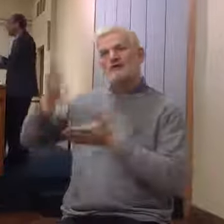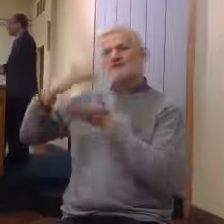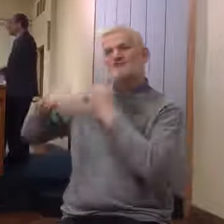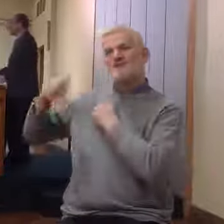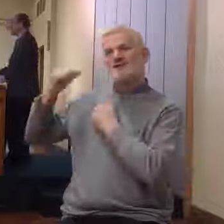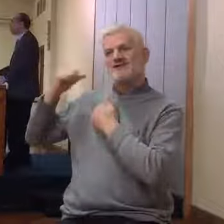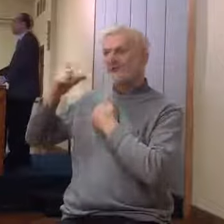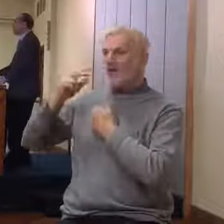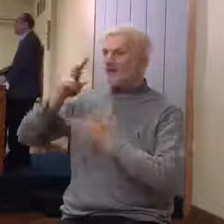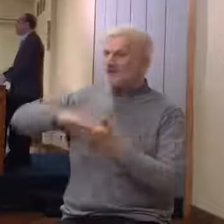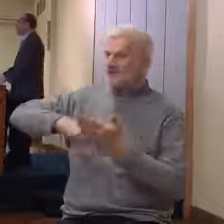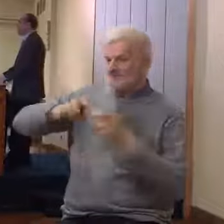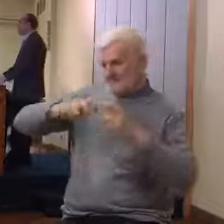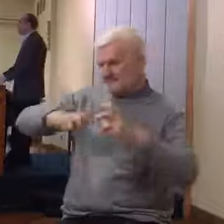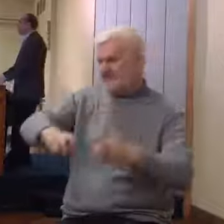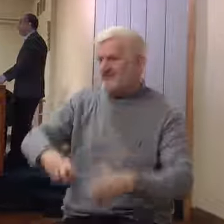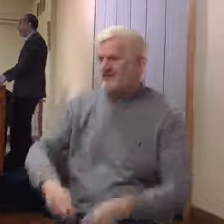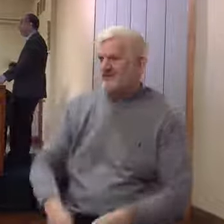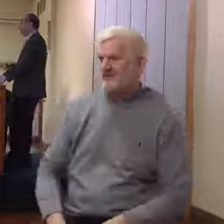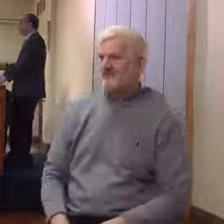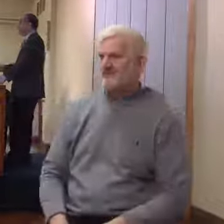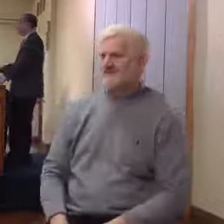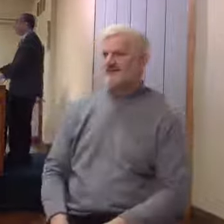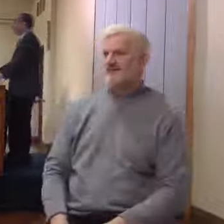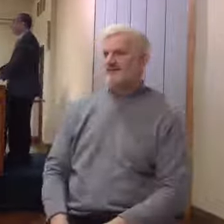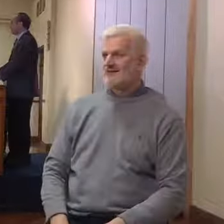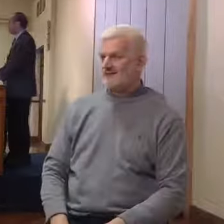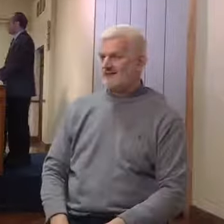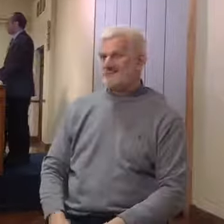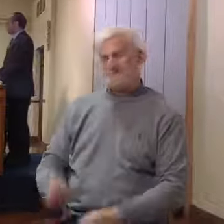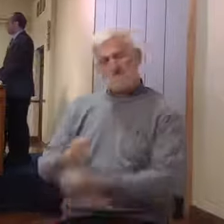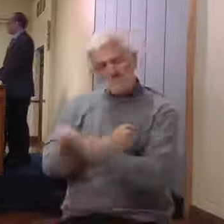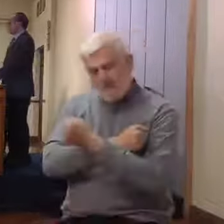history, many of them have been taken away